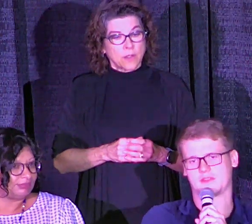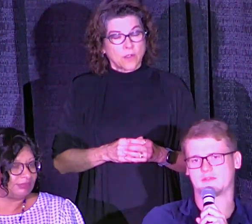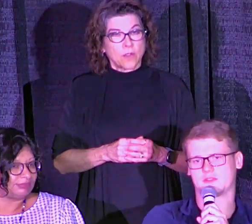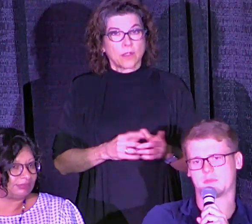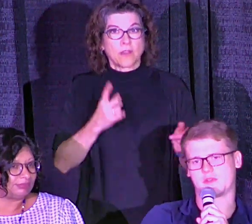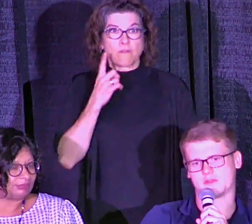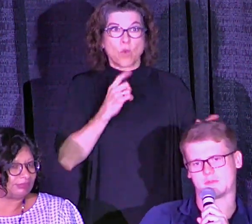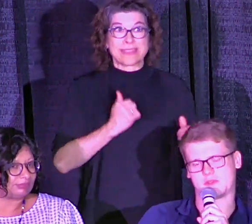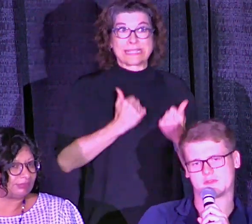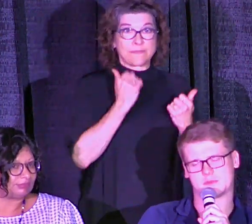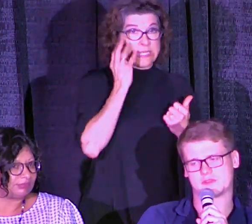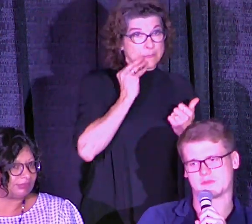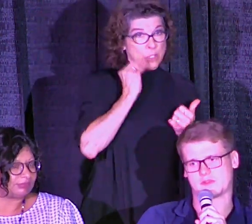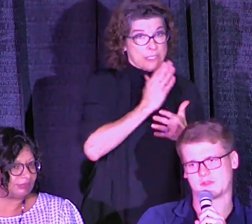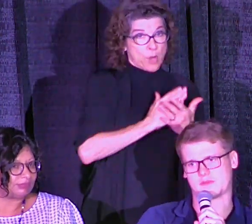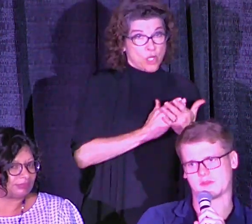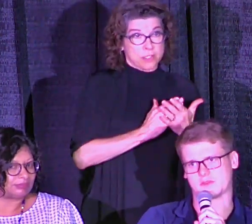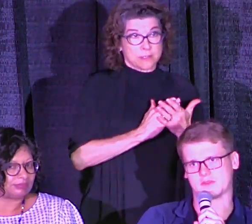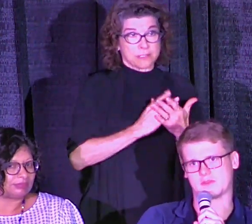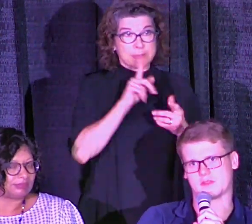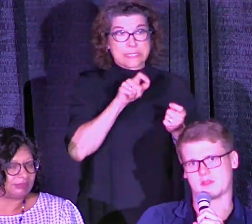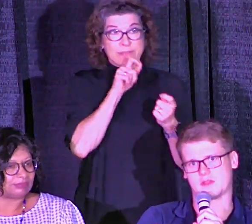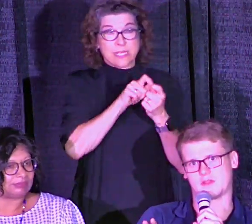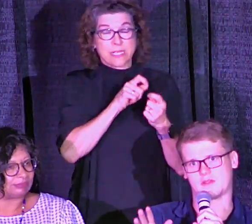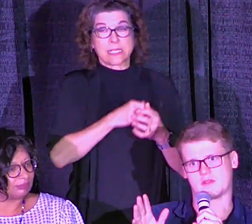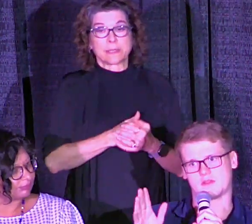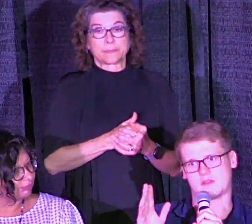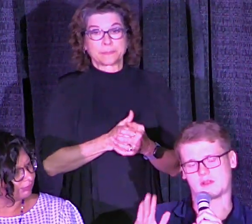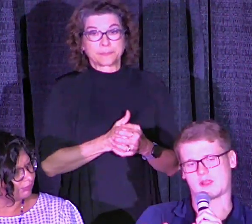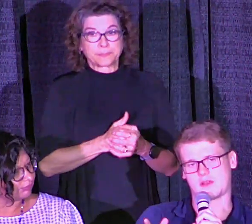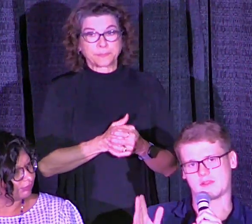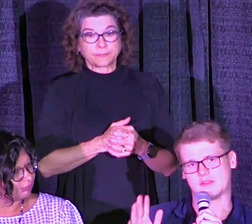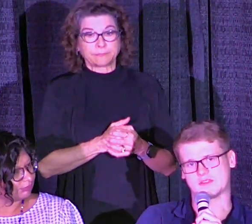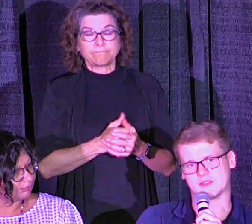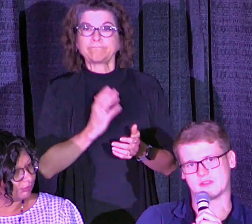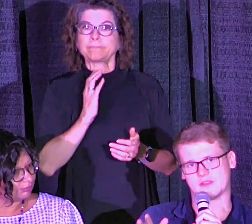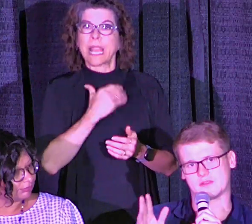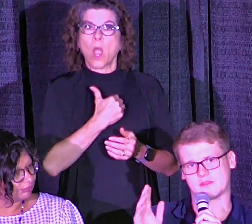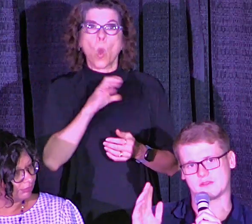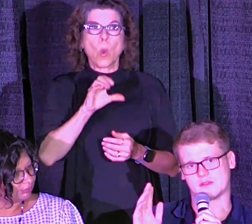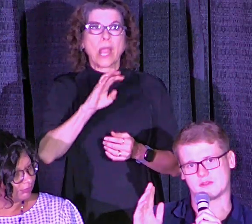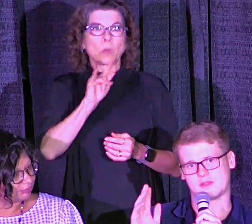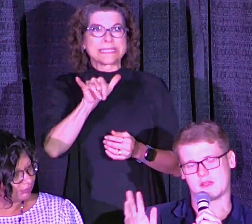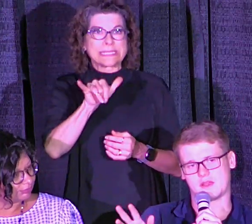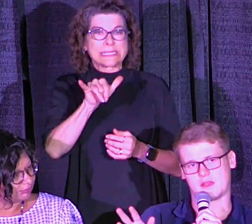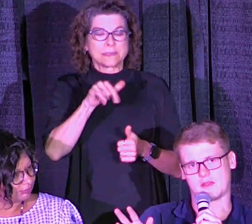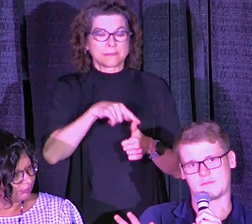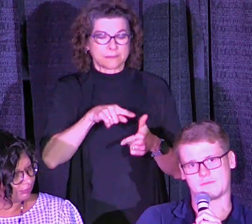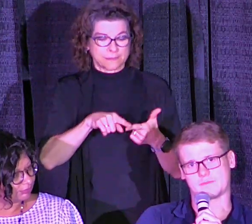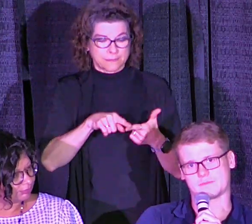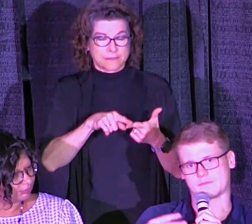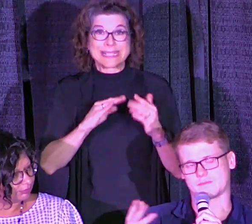speaking to the lived experience piece specifically first, our county, city,